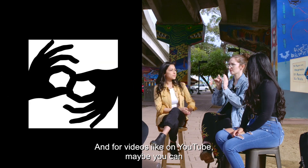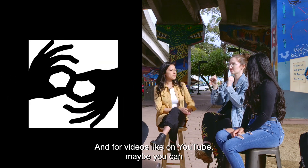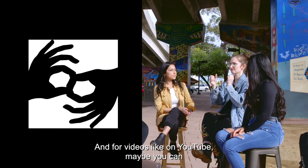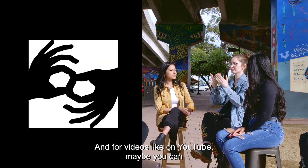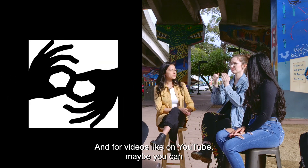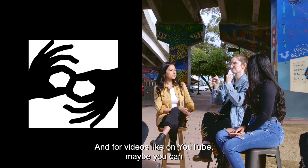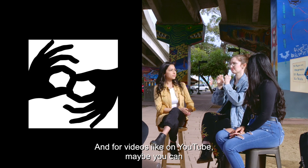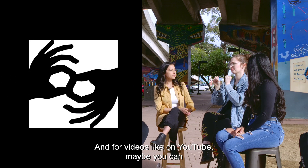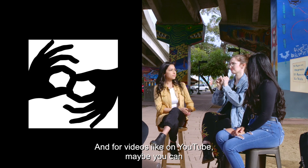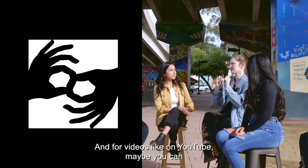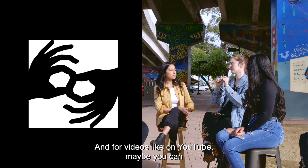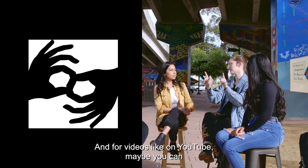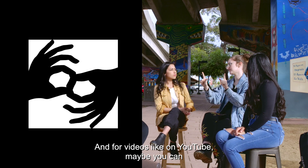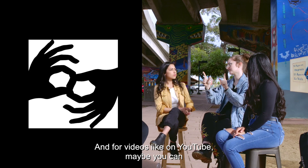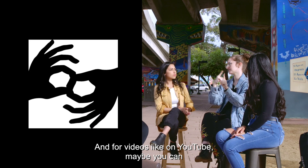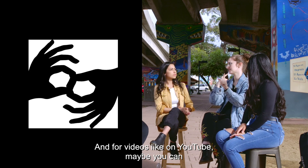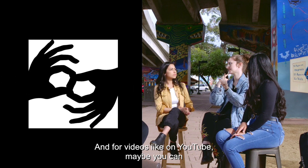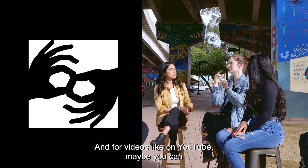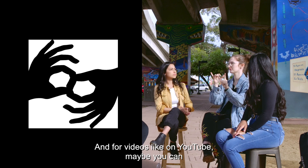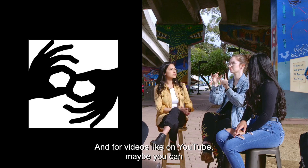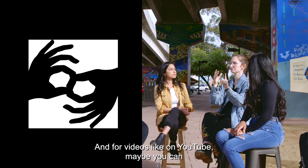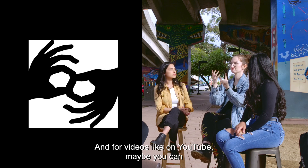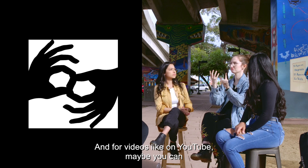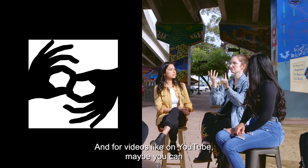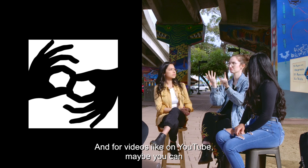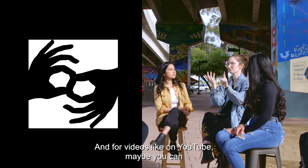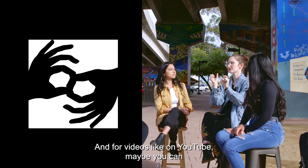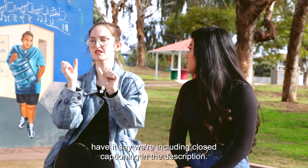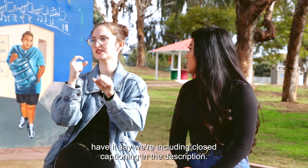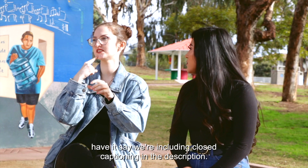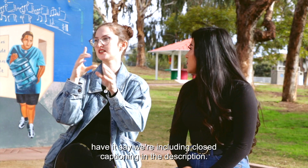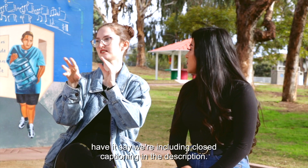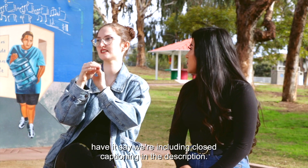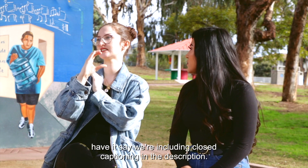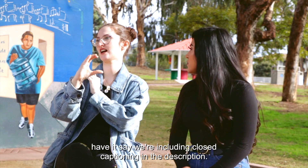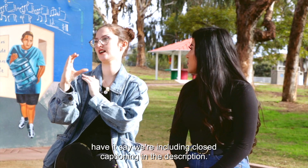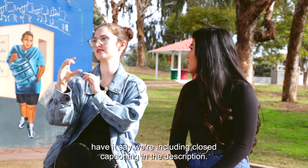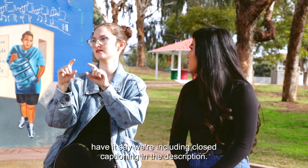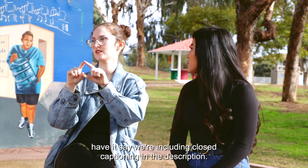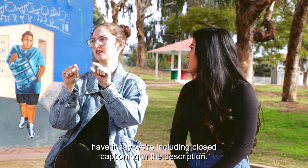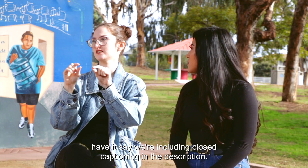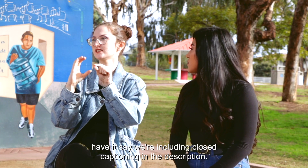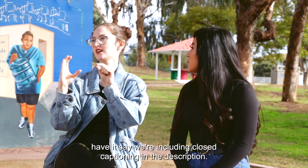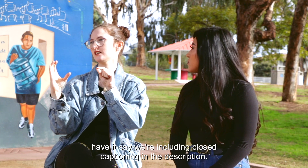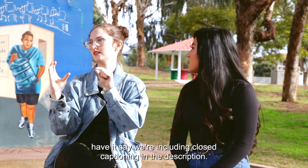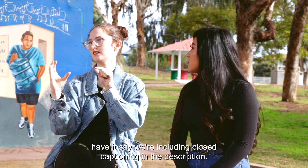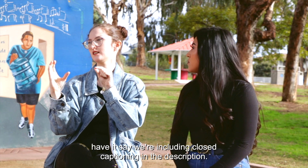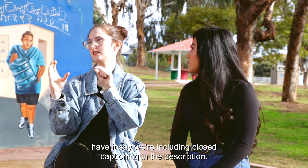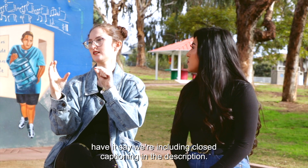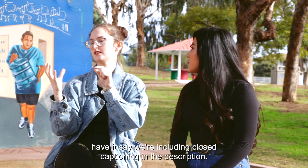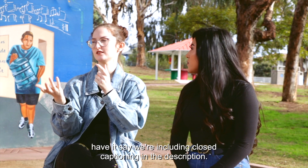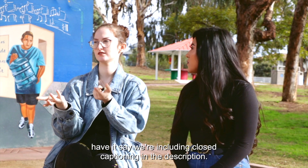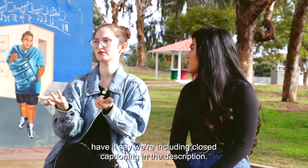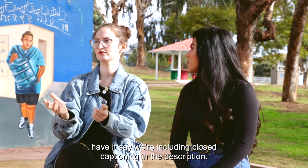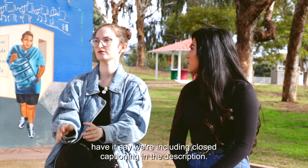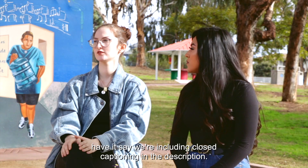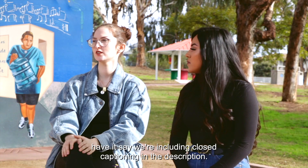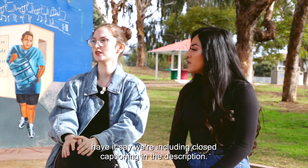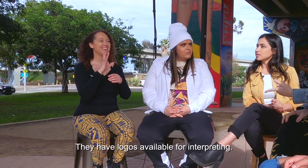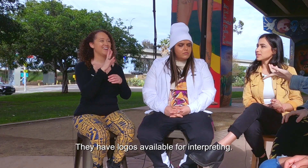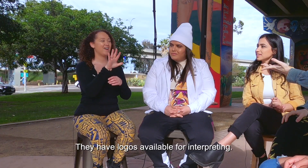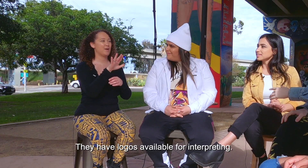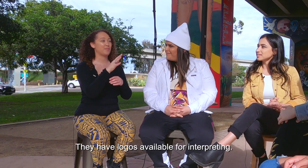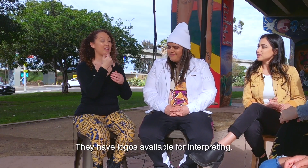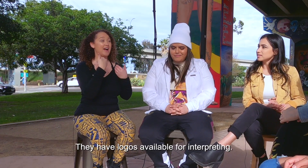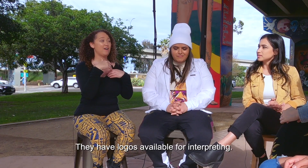for videos like on YouTube, maybe you can have it say, we are including closed captioning in the